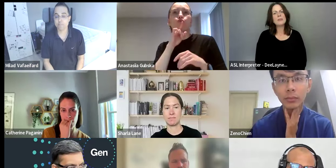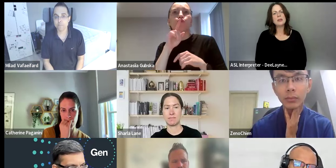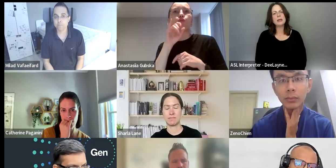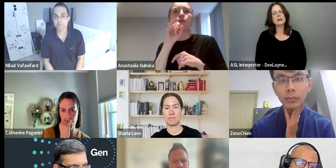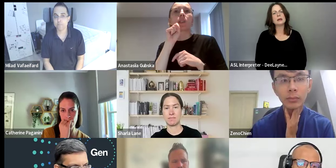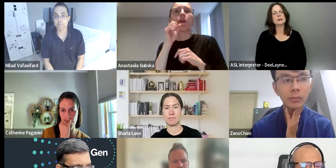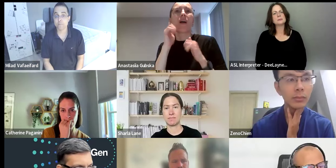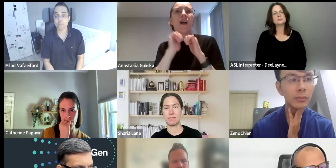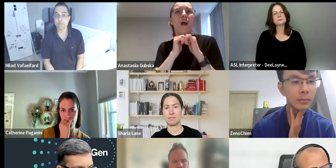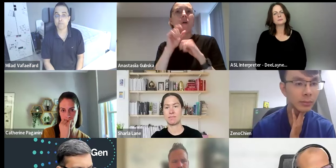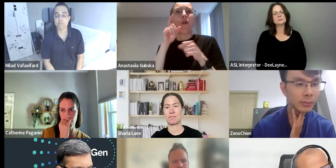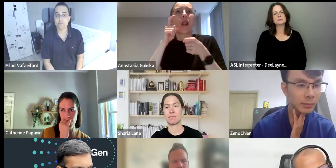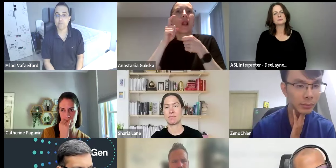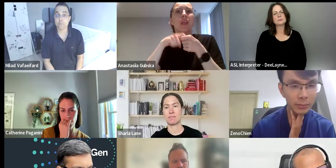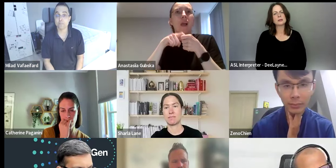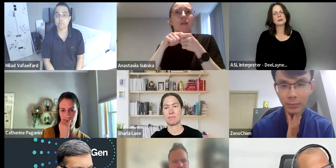Well, one thing,